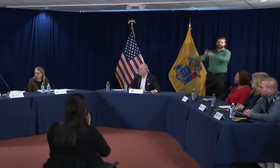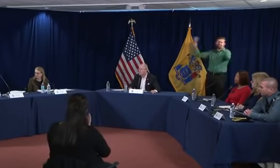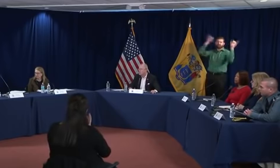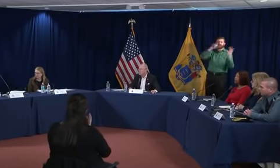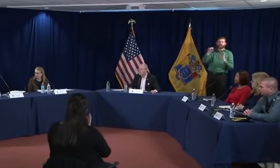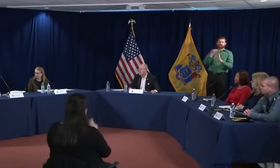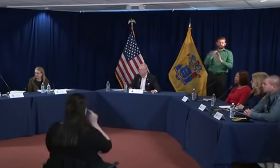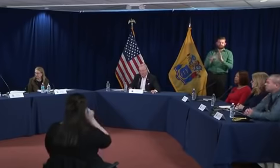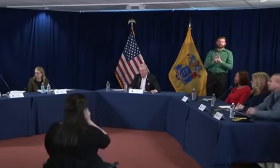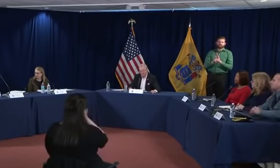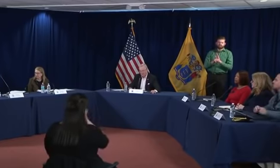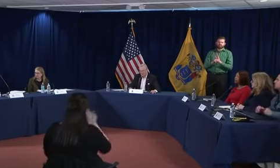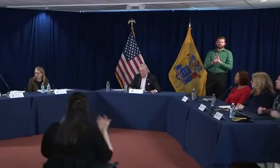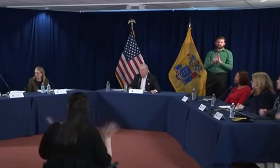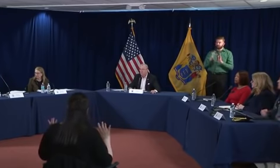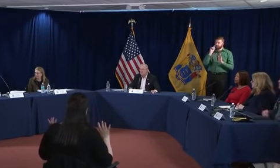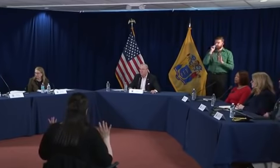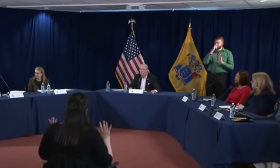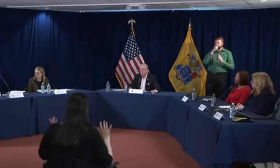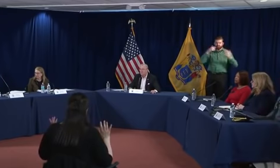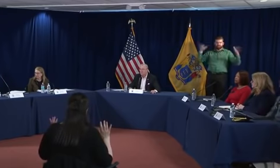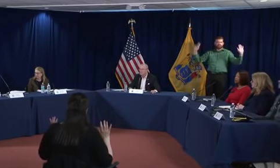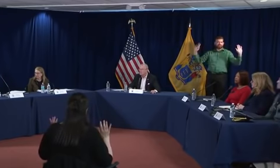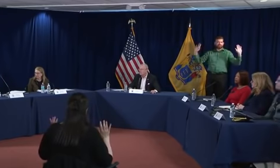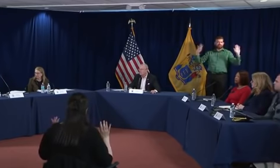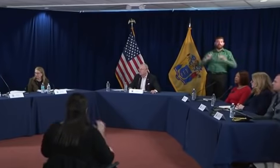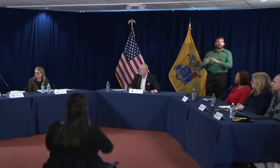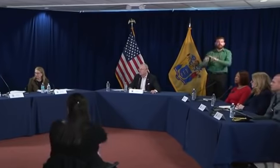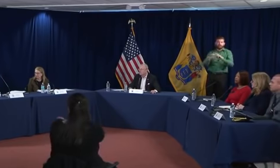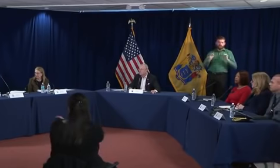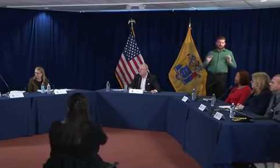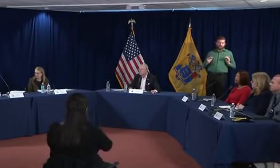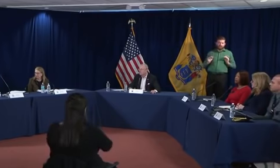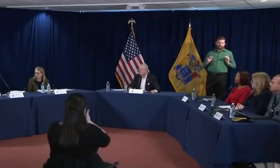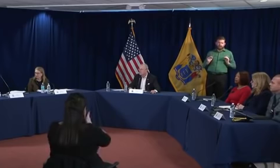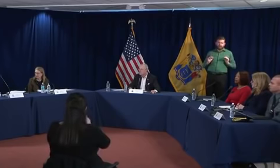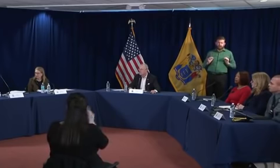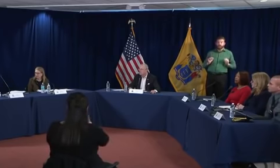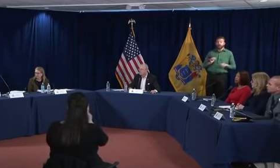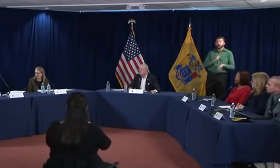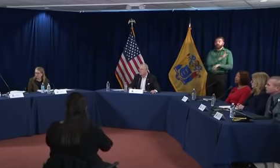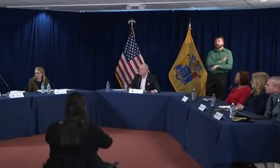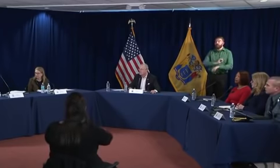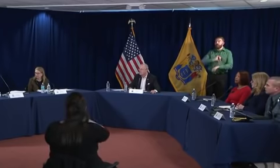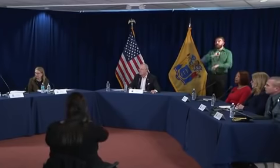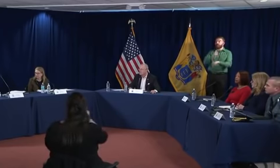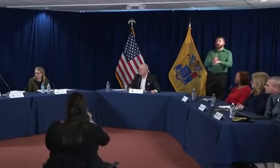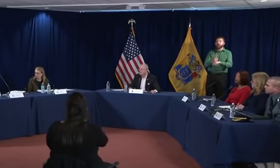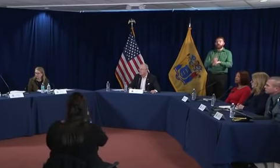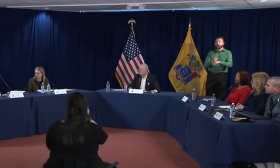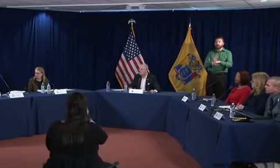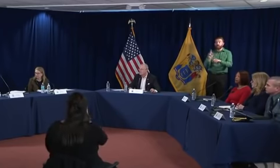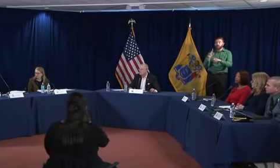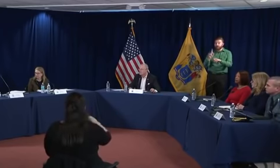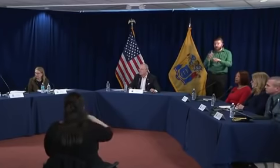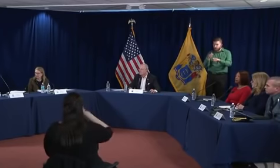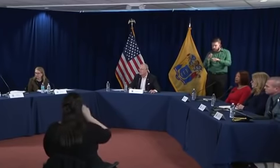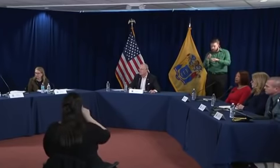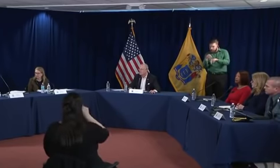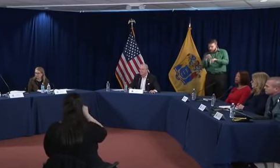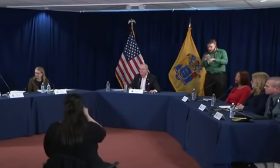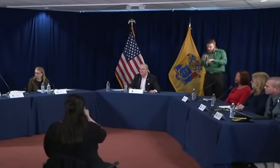where the clinic is operating, they'll send their specimens to a particular lab like Quest,